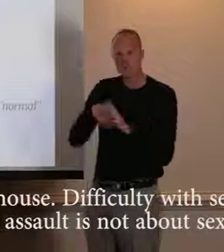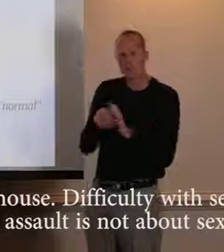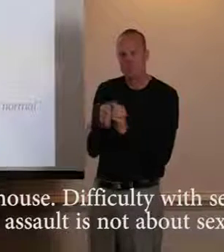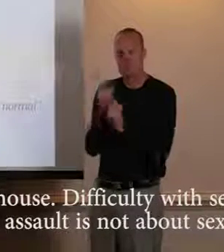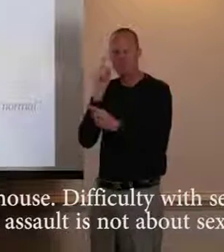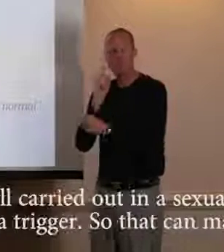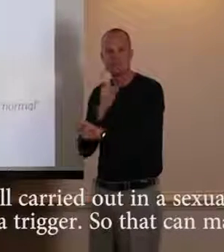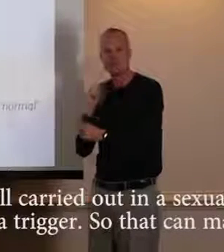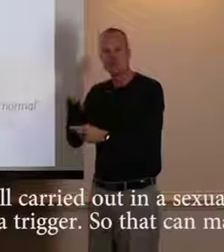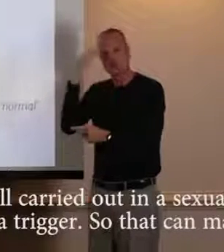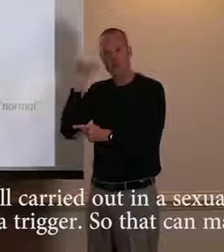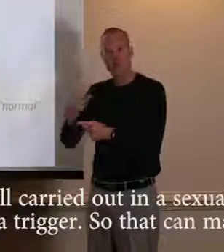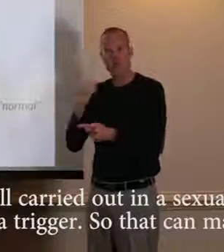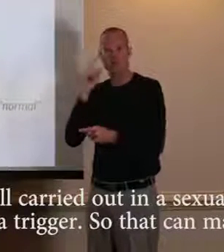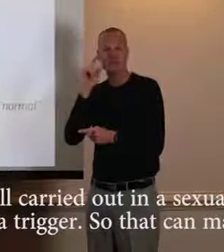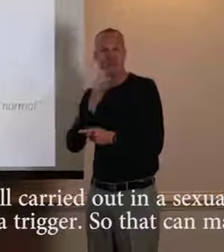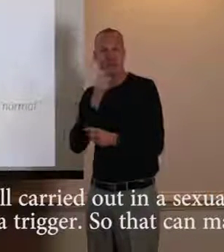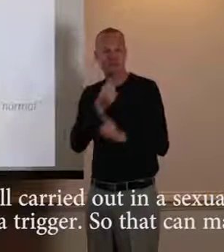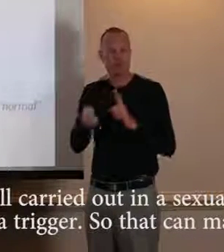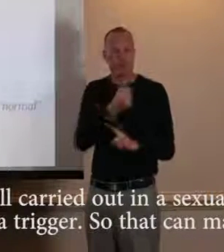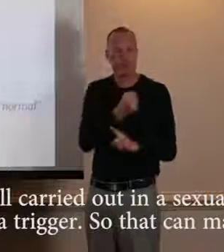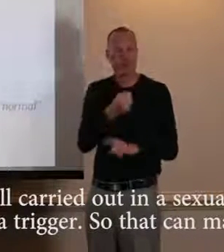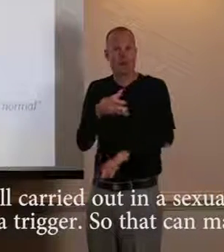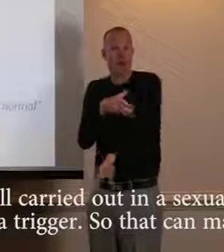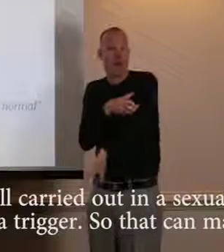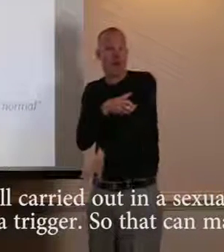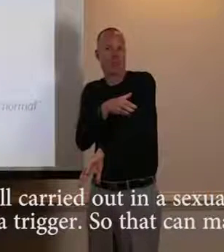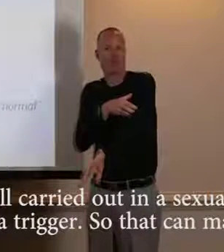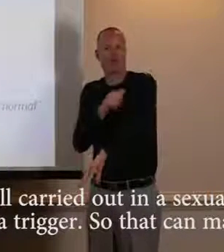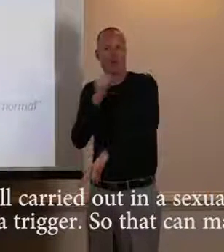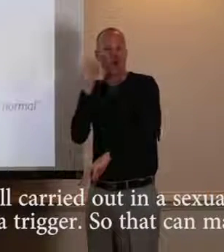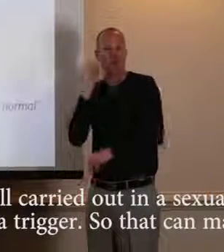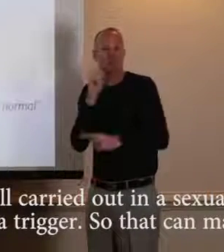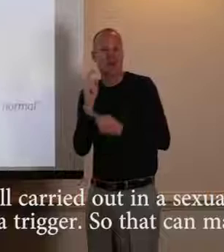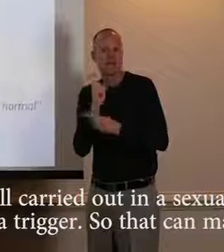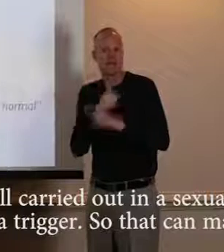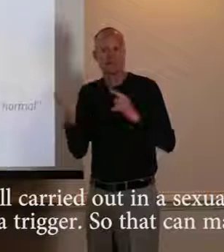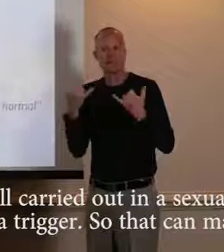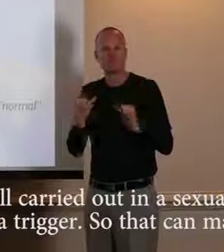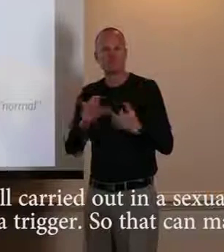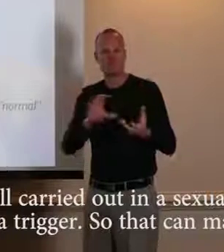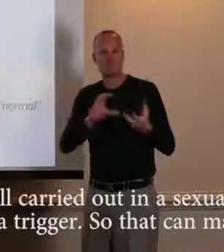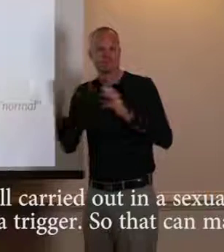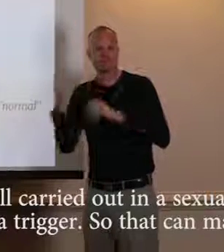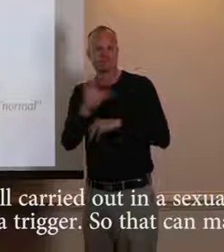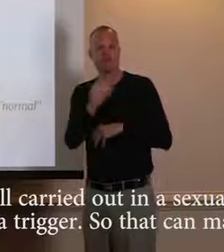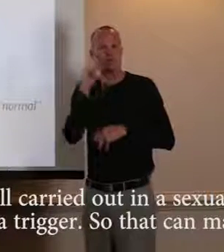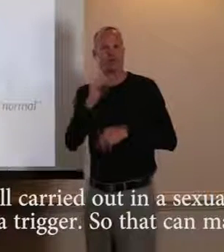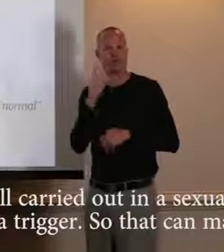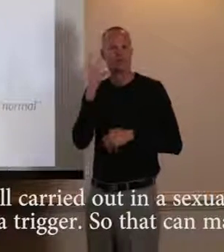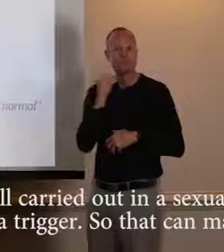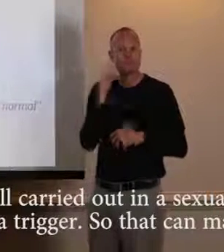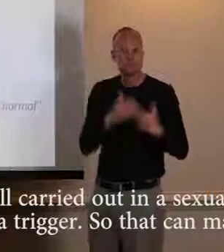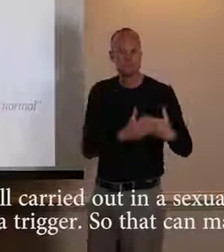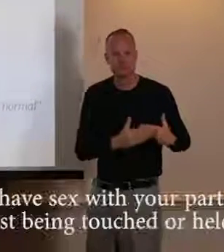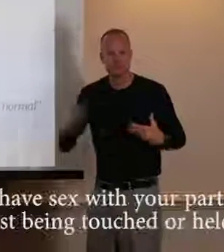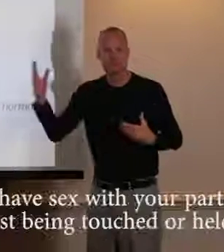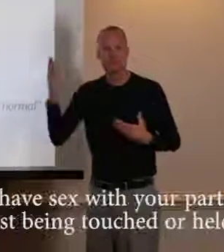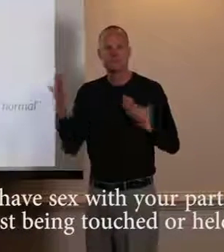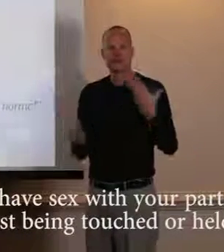about sex at all, it's about power, it was still carried out in a sexual manner, and so that may be a trigger. So that may be resulting in